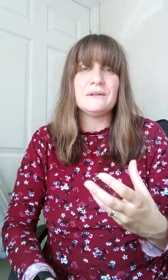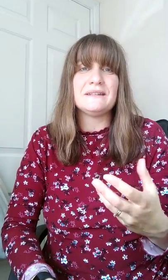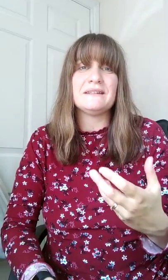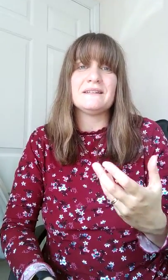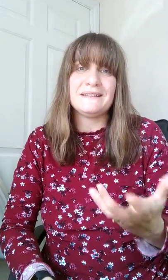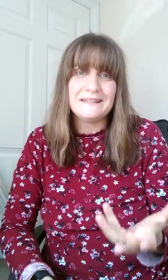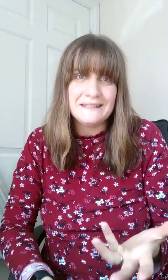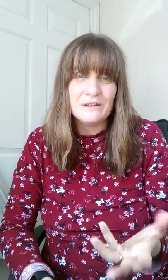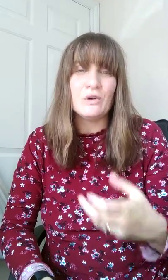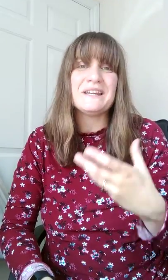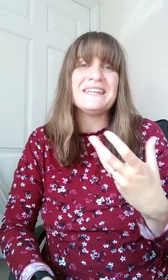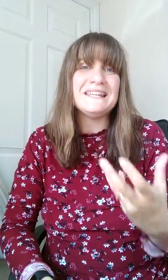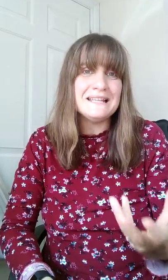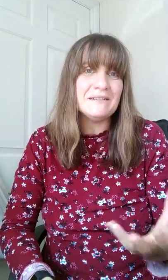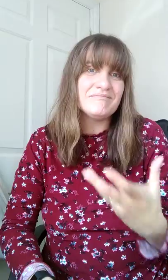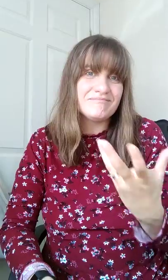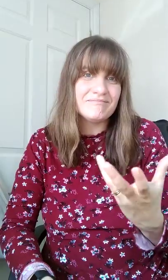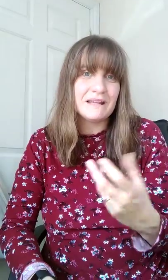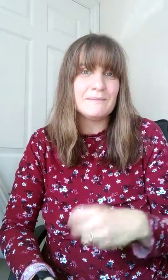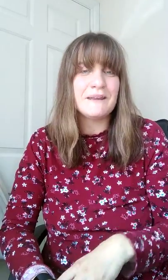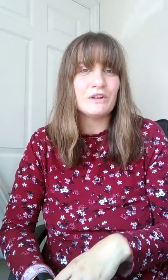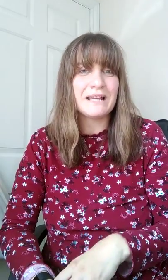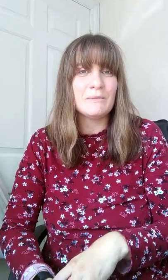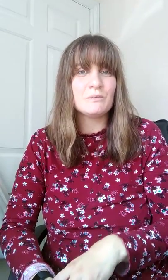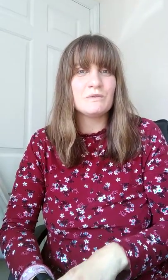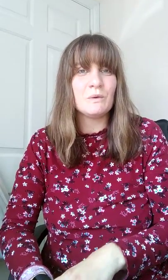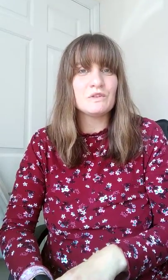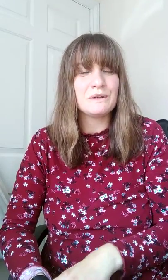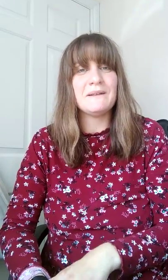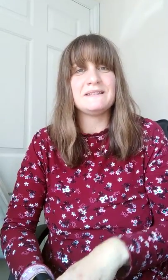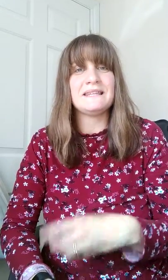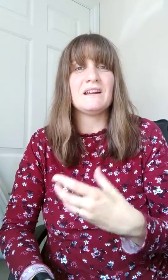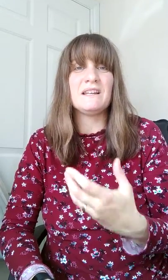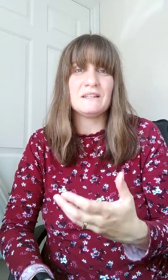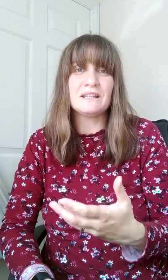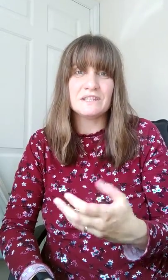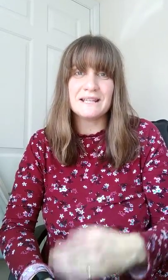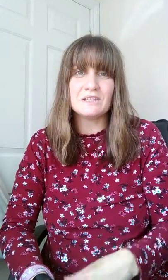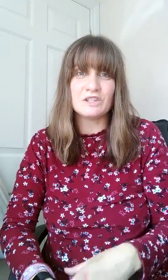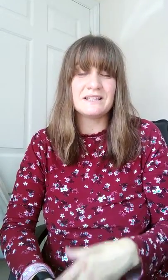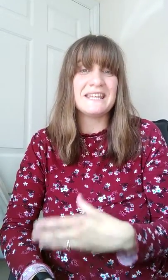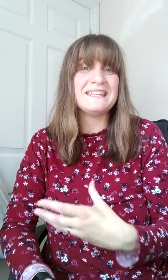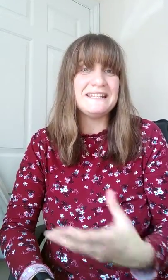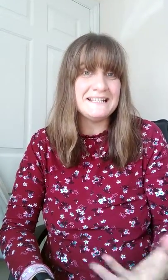il or il, depending on how much you want to pronounce it, I tend to just say il.